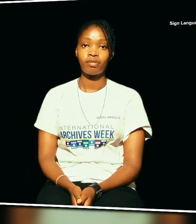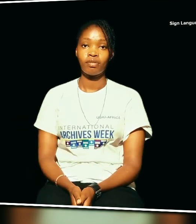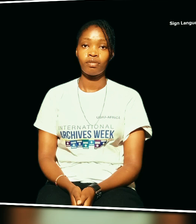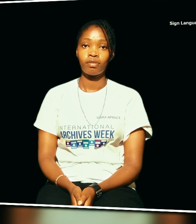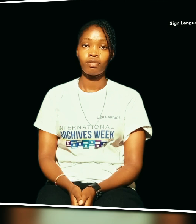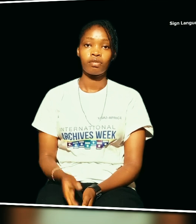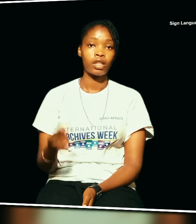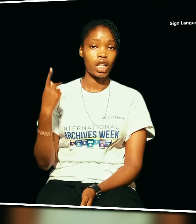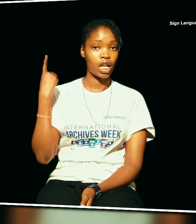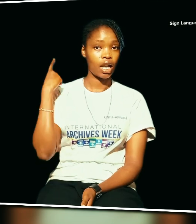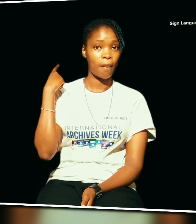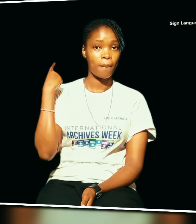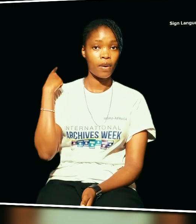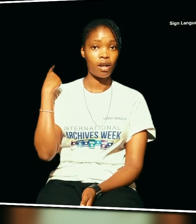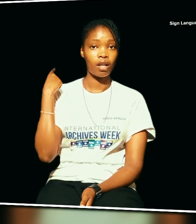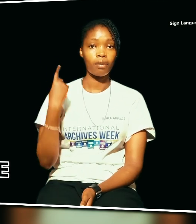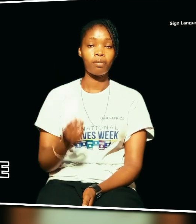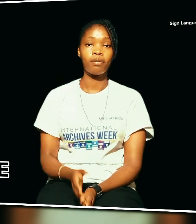Couple.